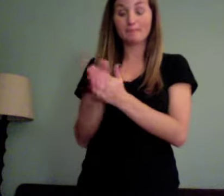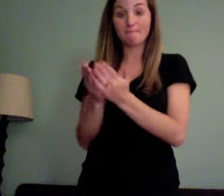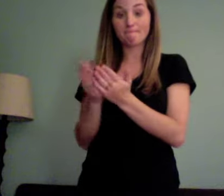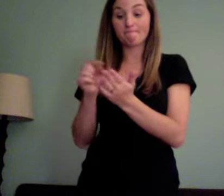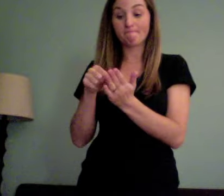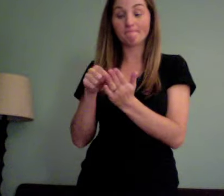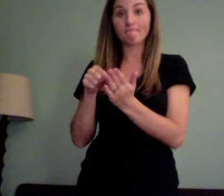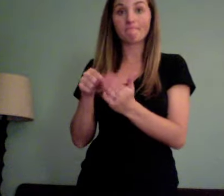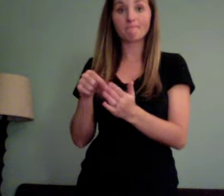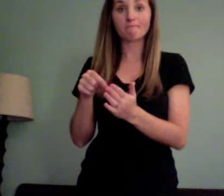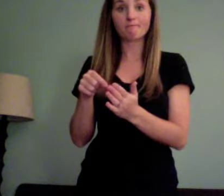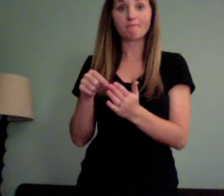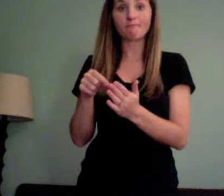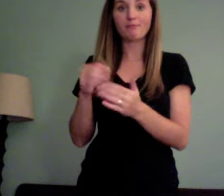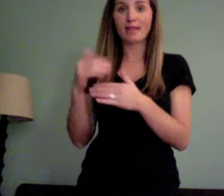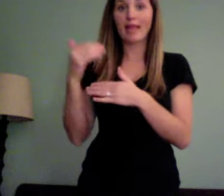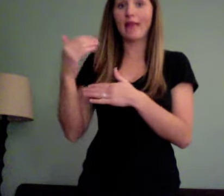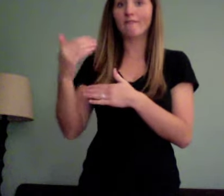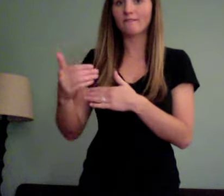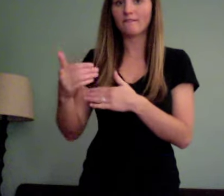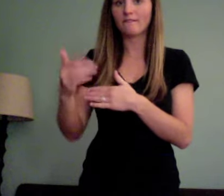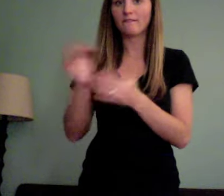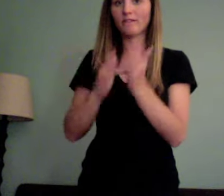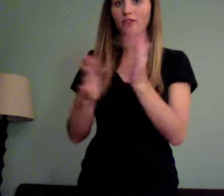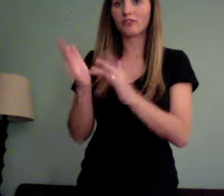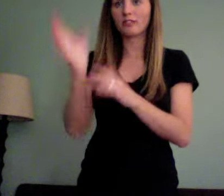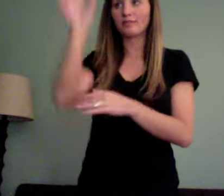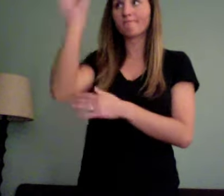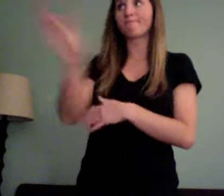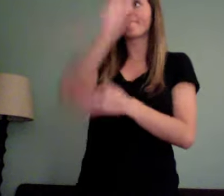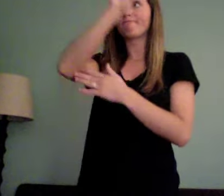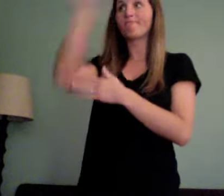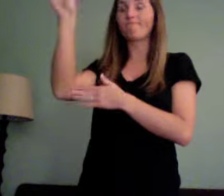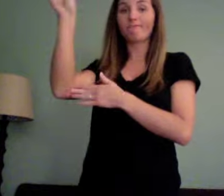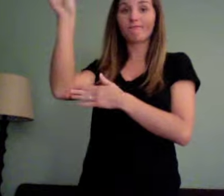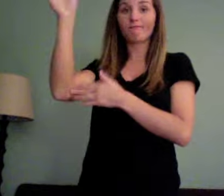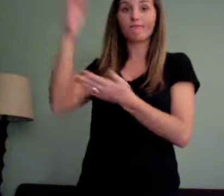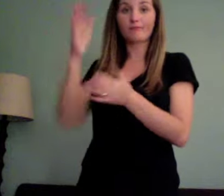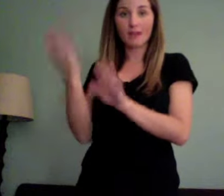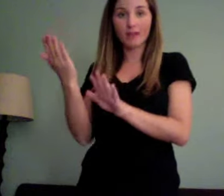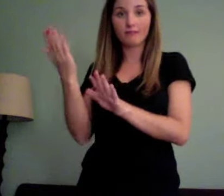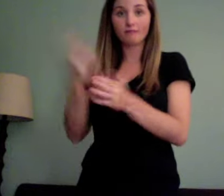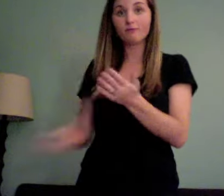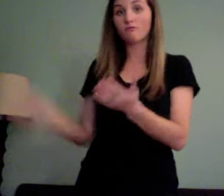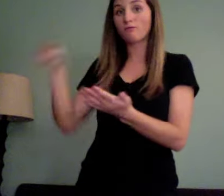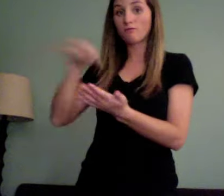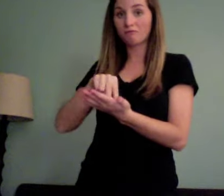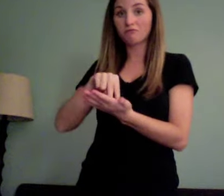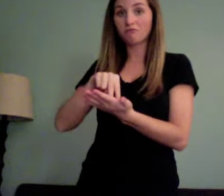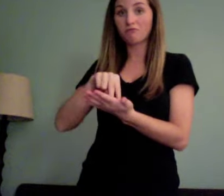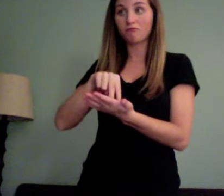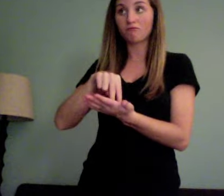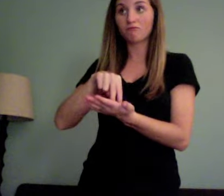after Jesus has been crucified. He's risen from the dead. He's shown himself